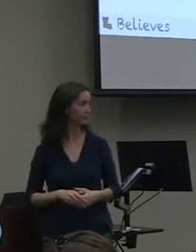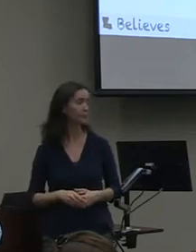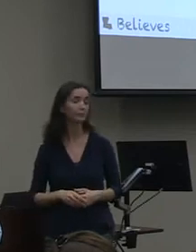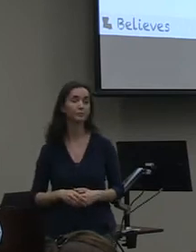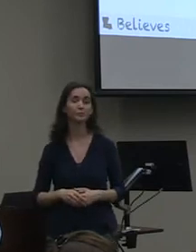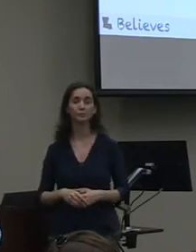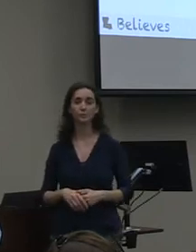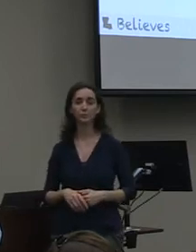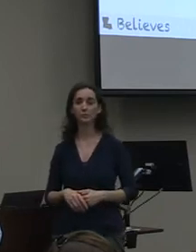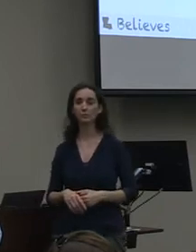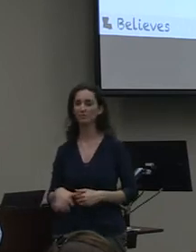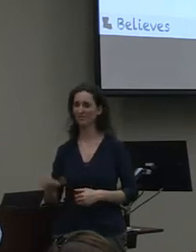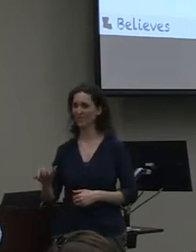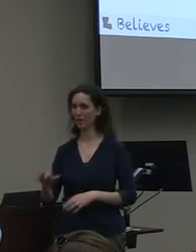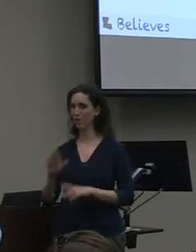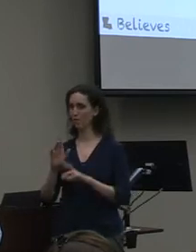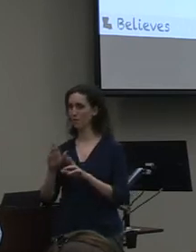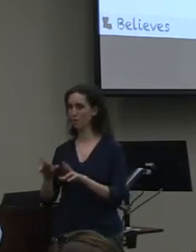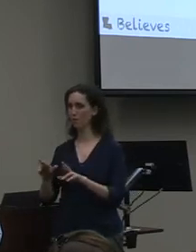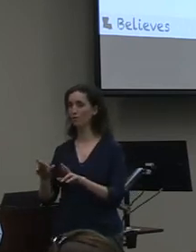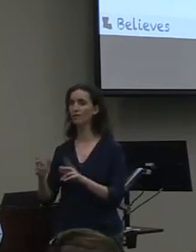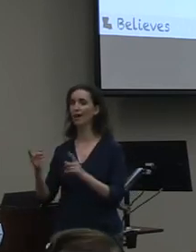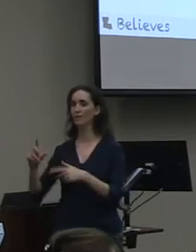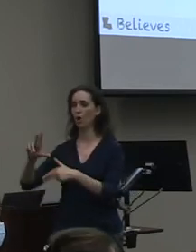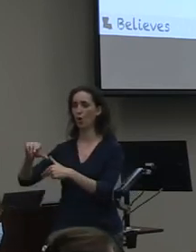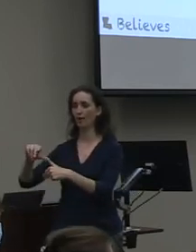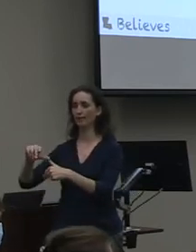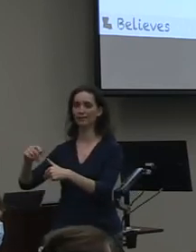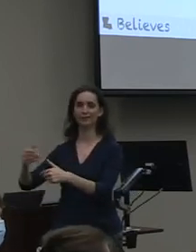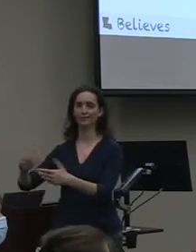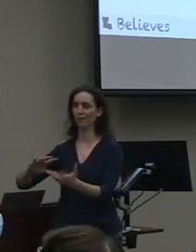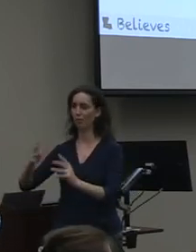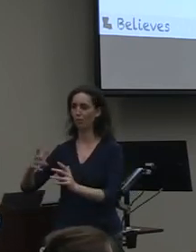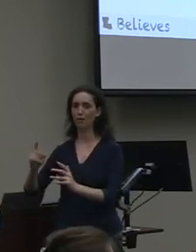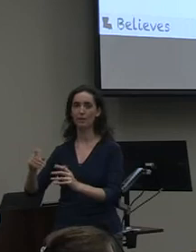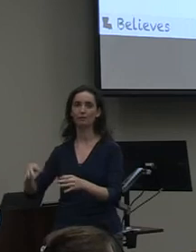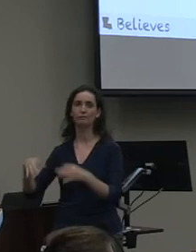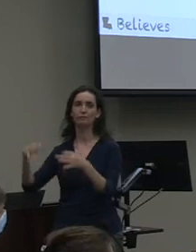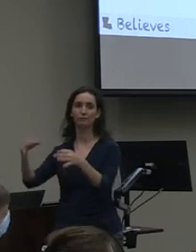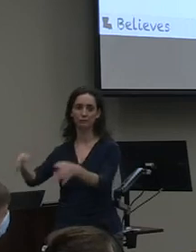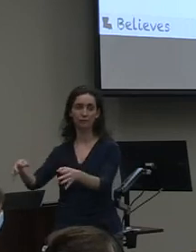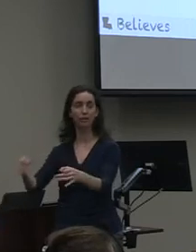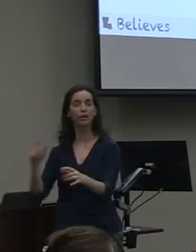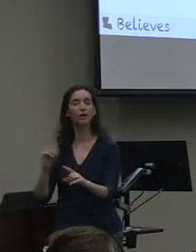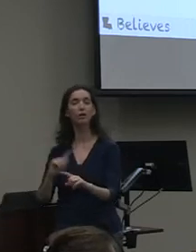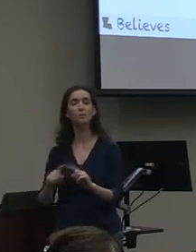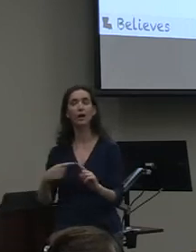that reporting, again, was set back slightly by the hurricane, but I actually think that reporting is